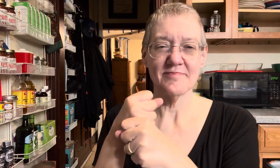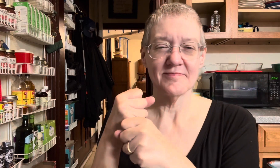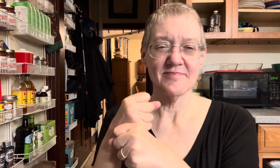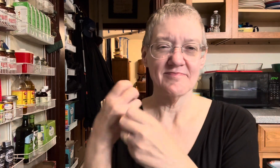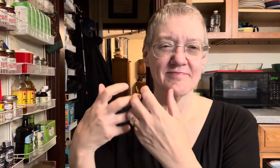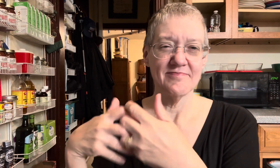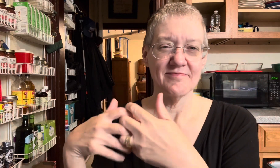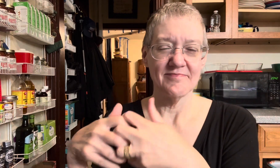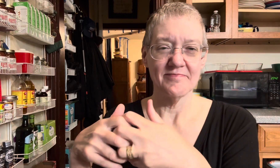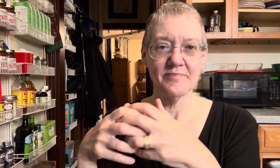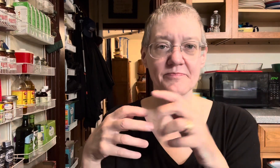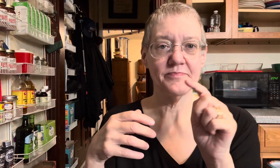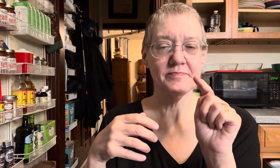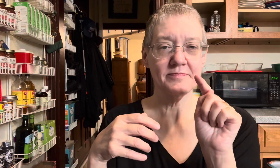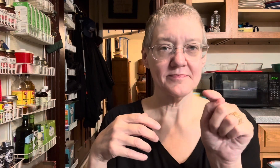coffee maker.